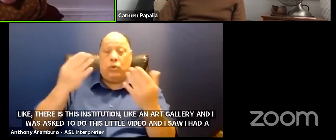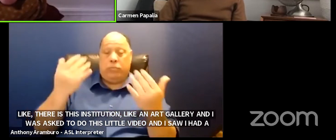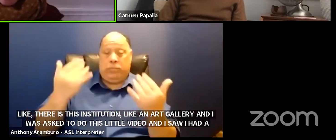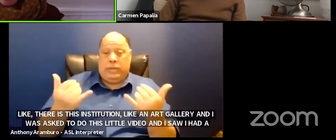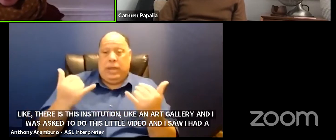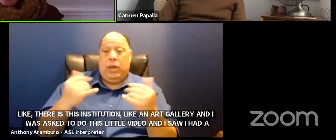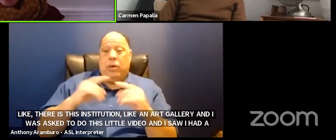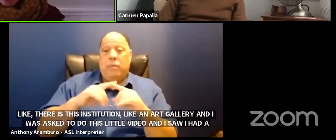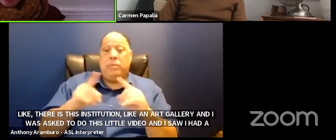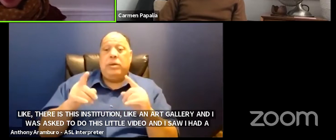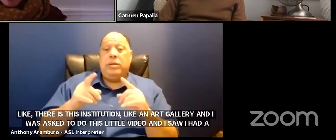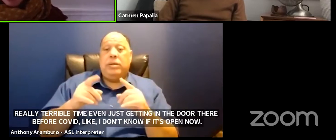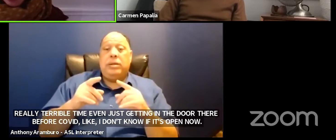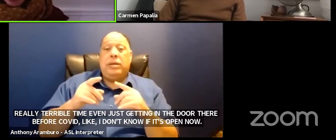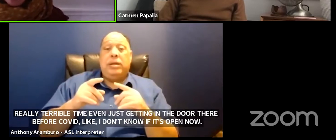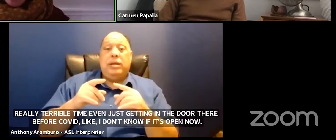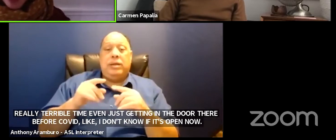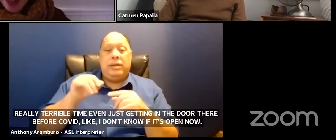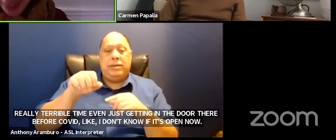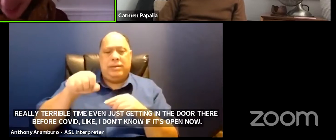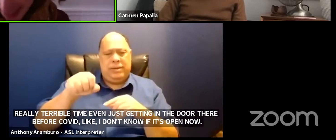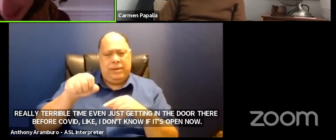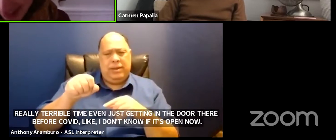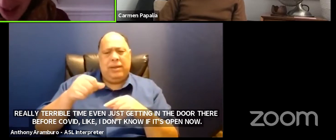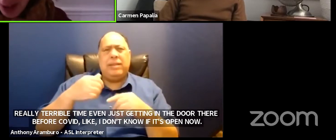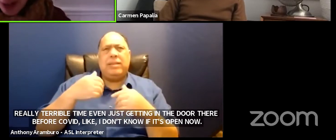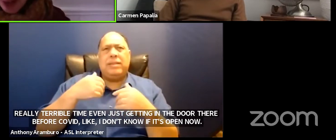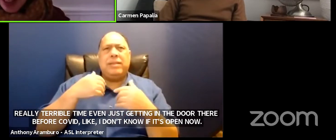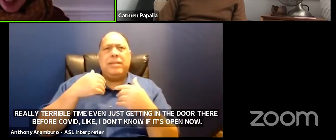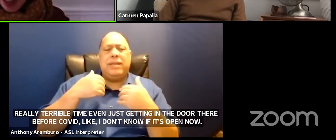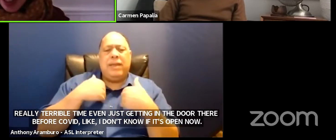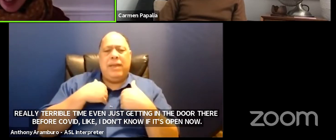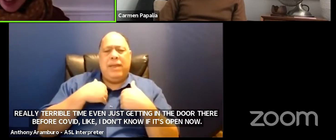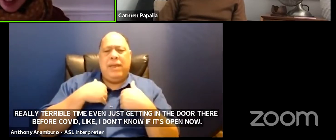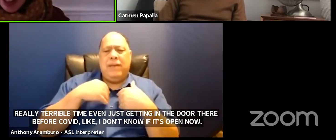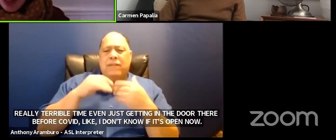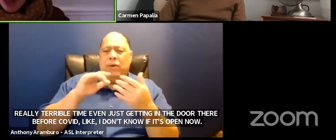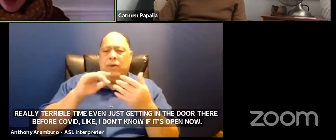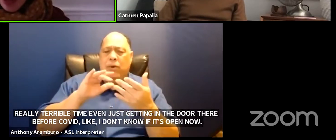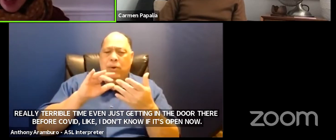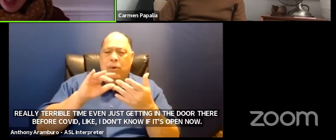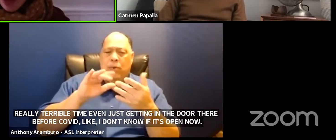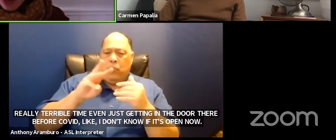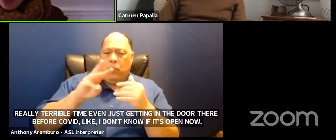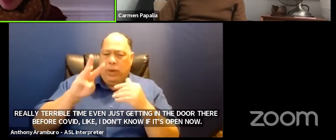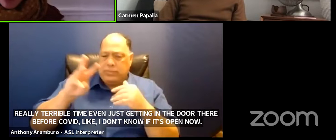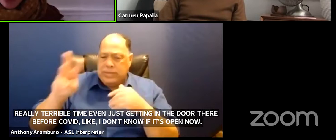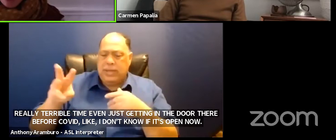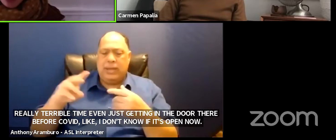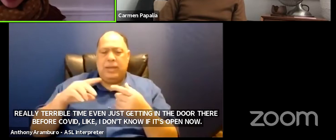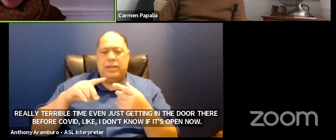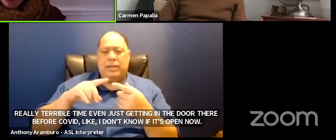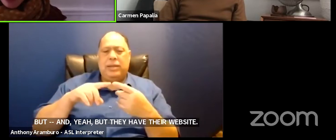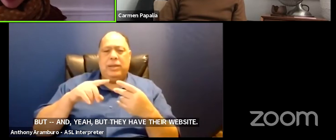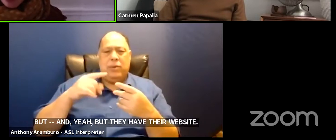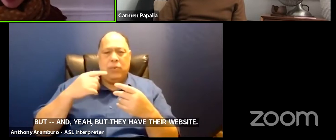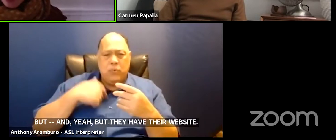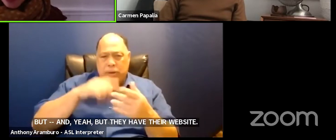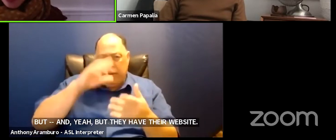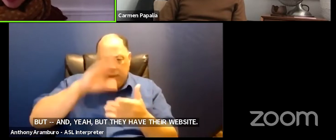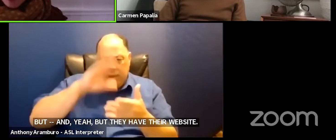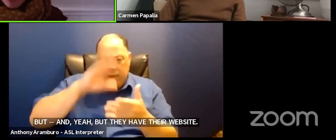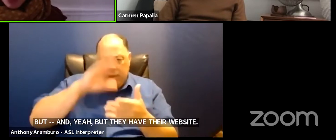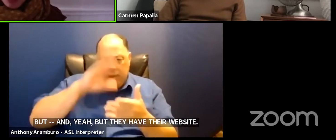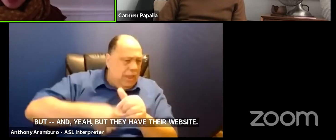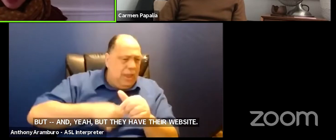and yeah, but they have on their website, there's like, we believe that every